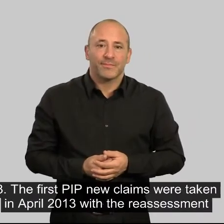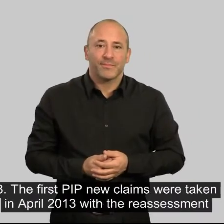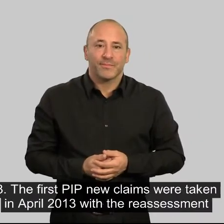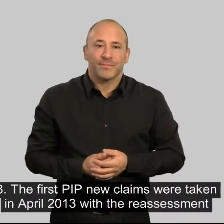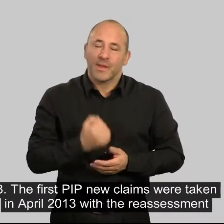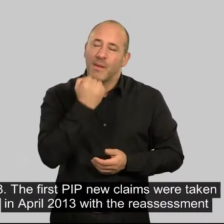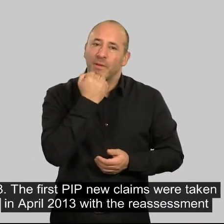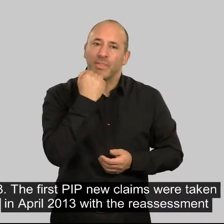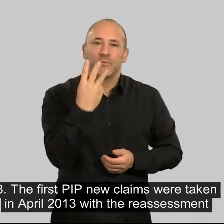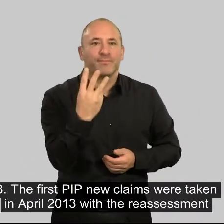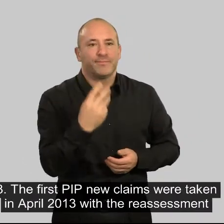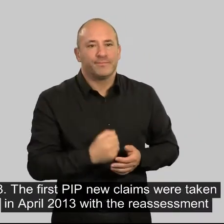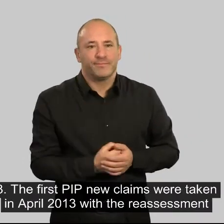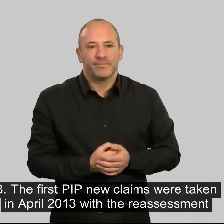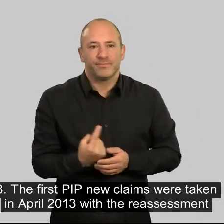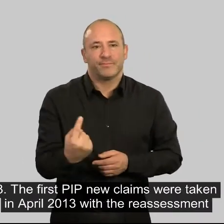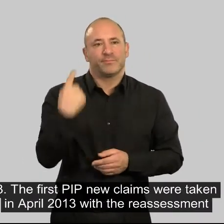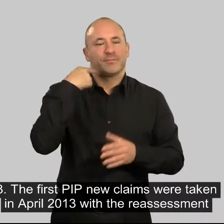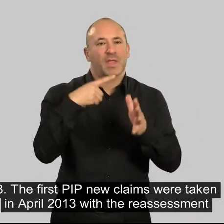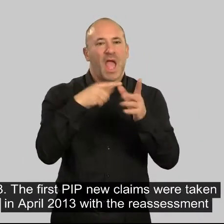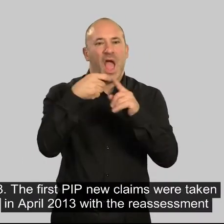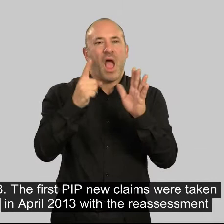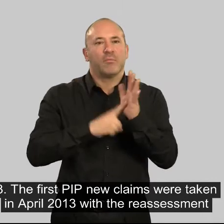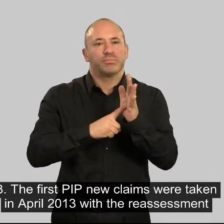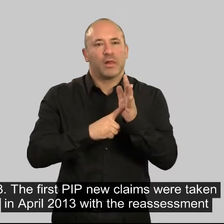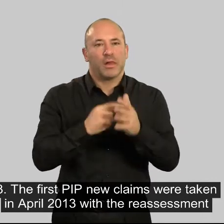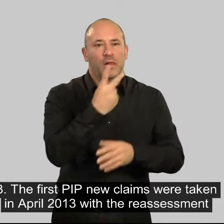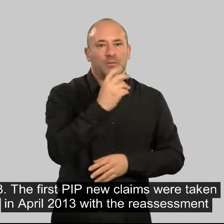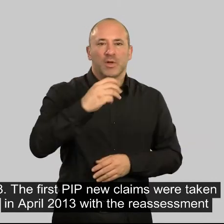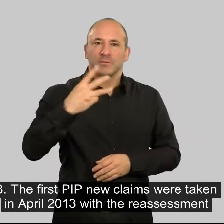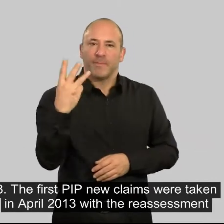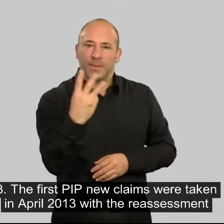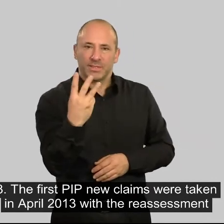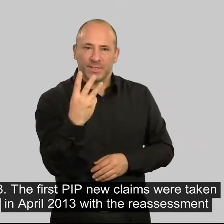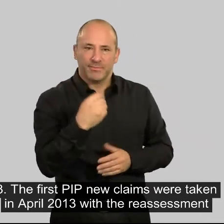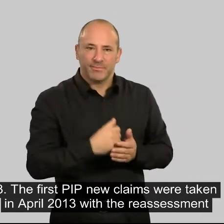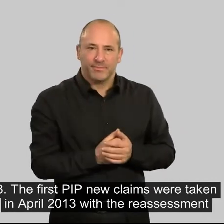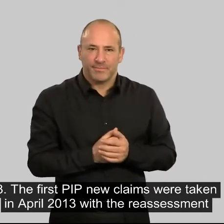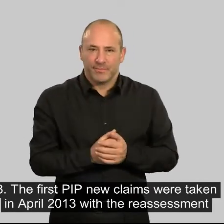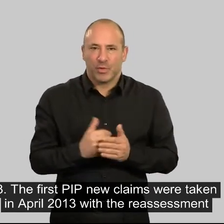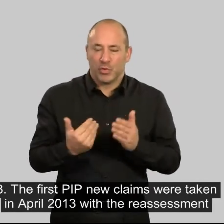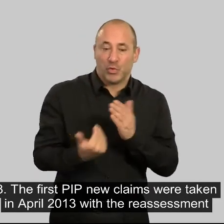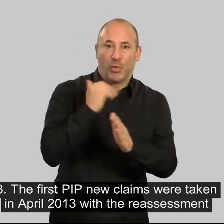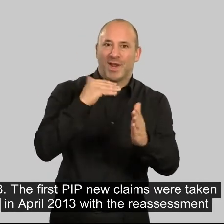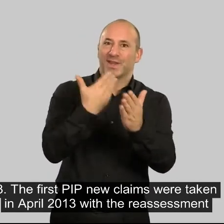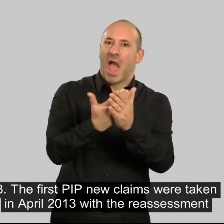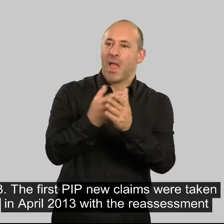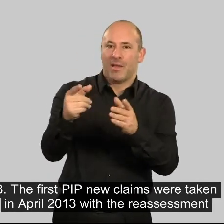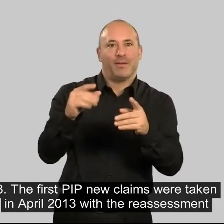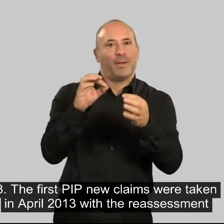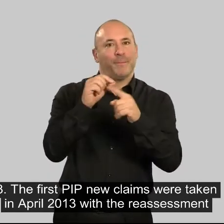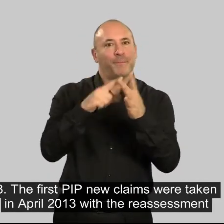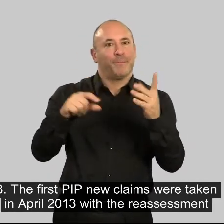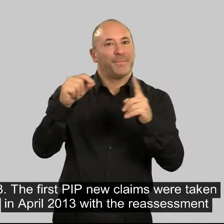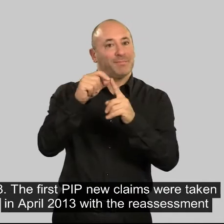PIP. 3. The first PIP new claims were taken in April